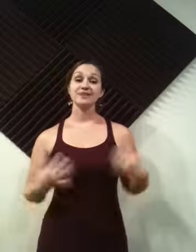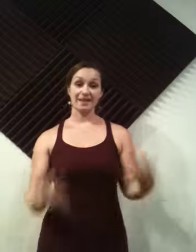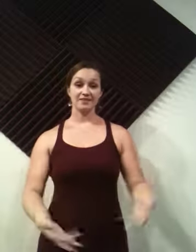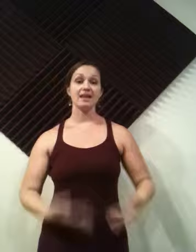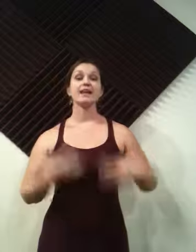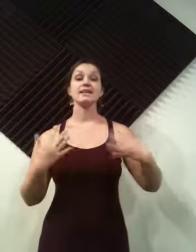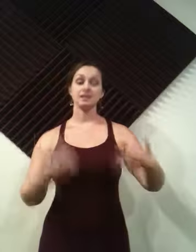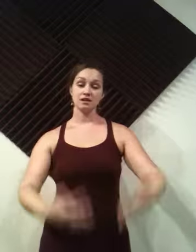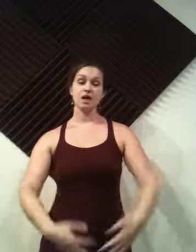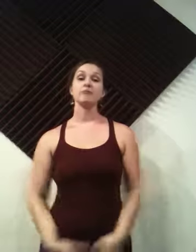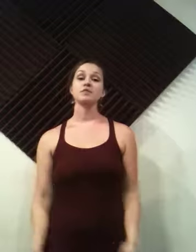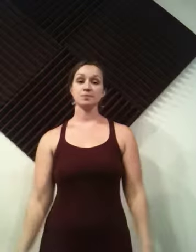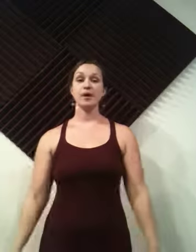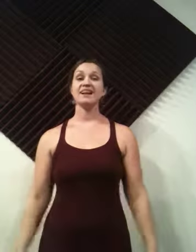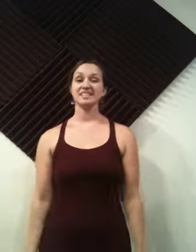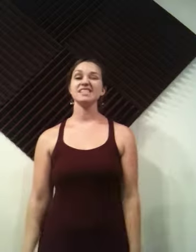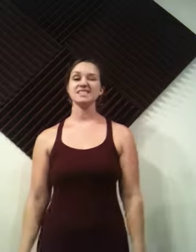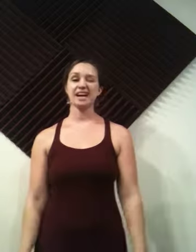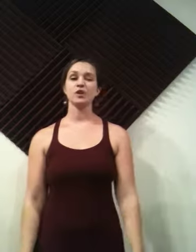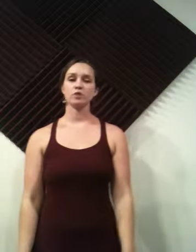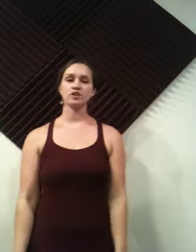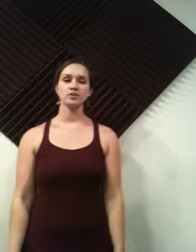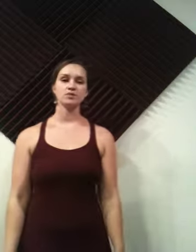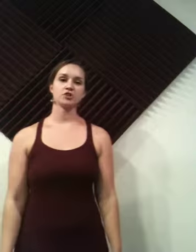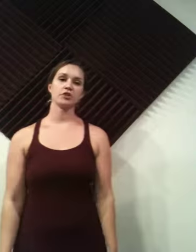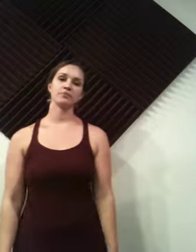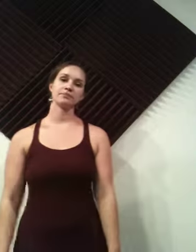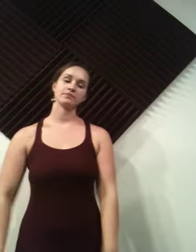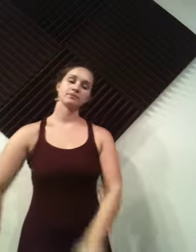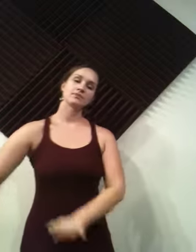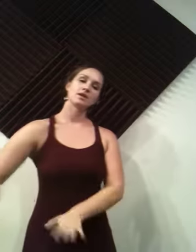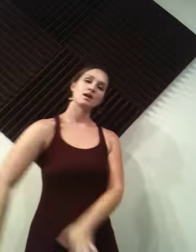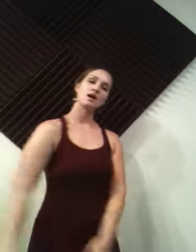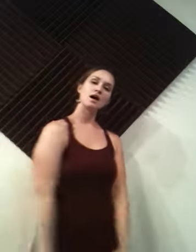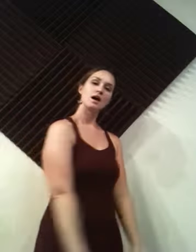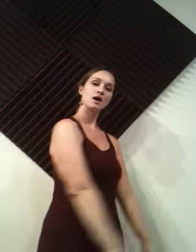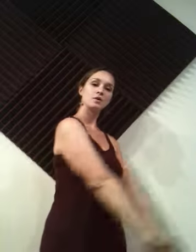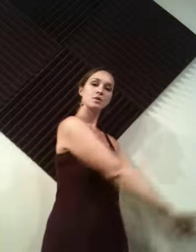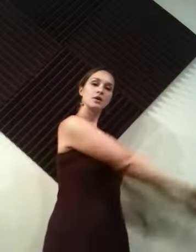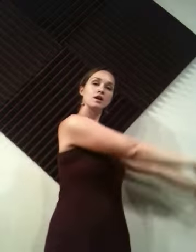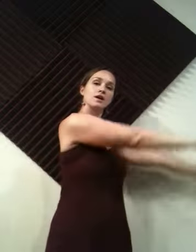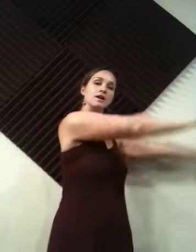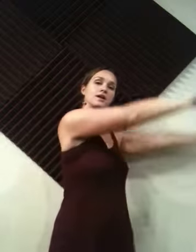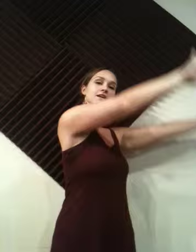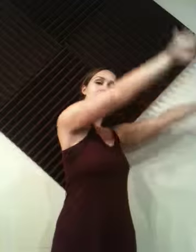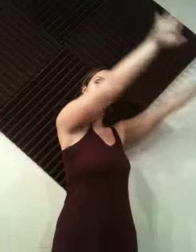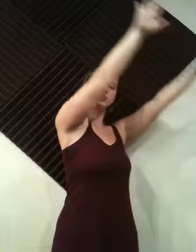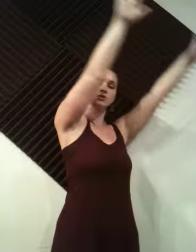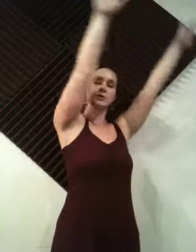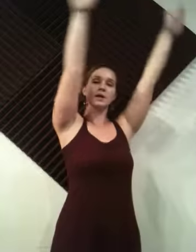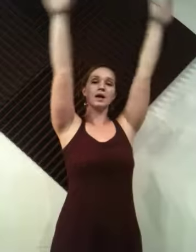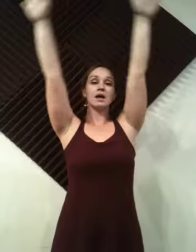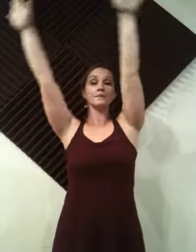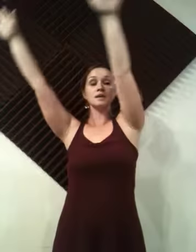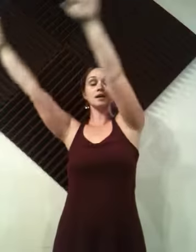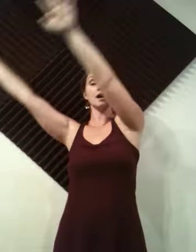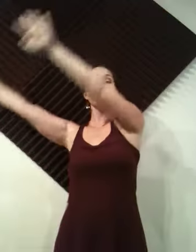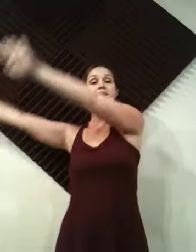that they are able to practice this kind of worship too. I praise you